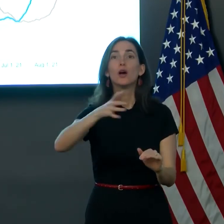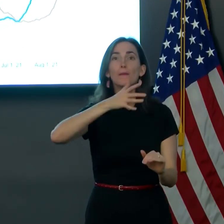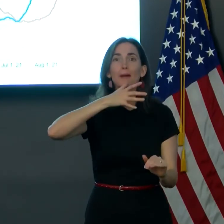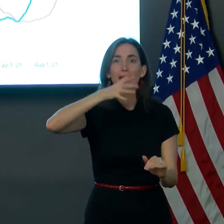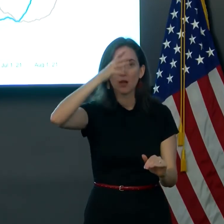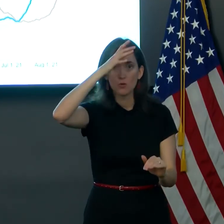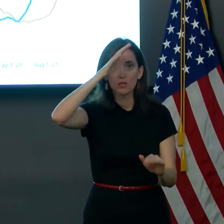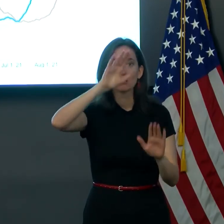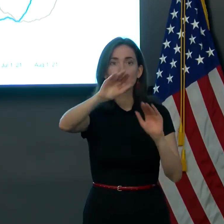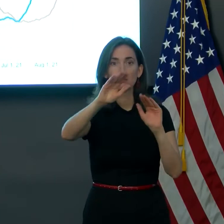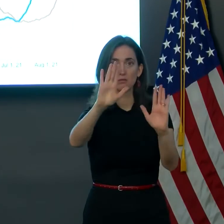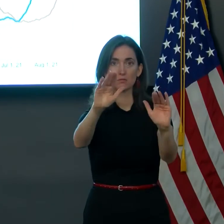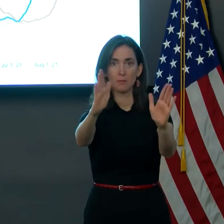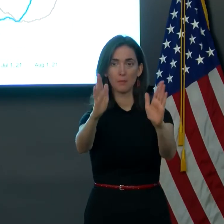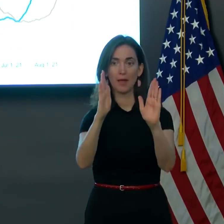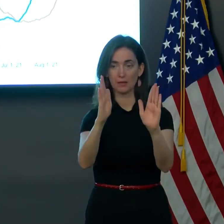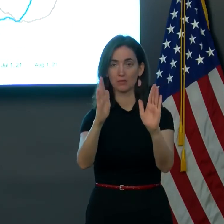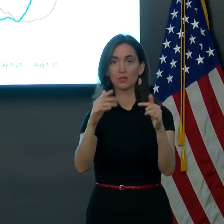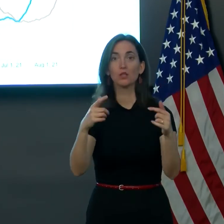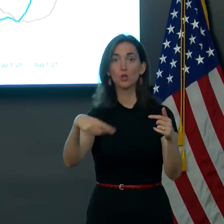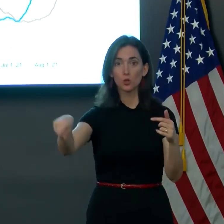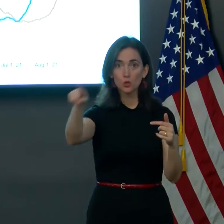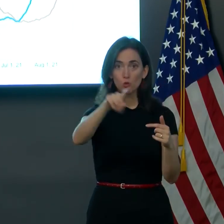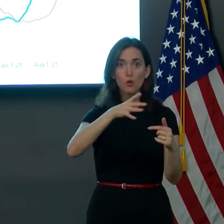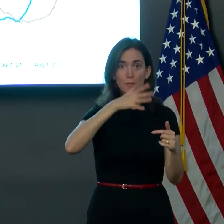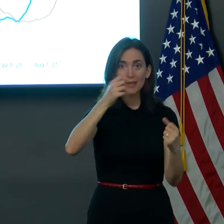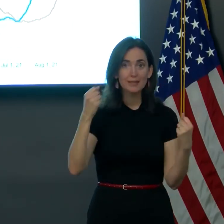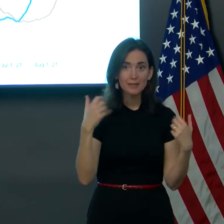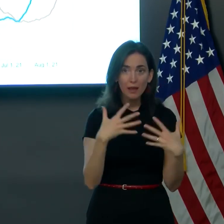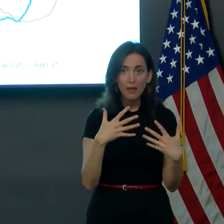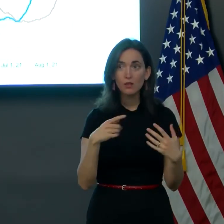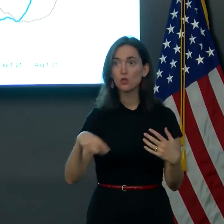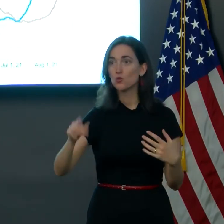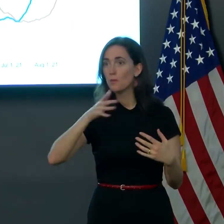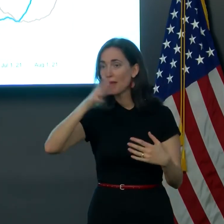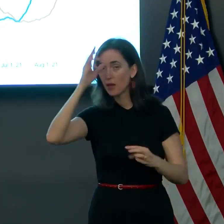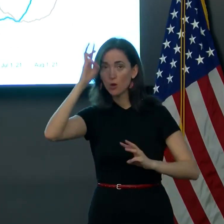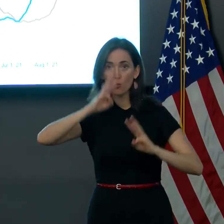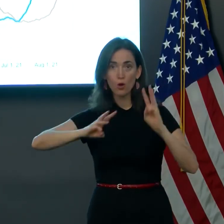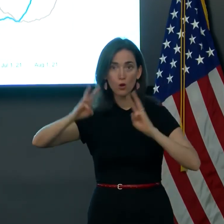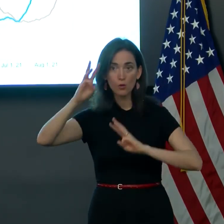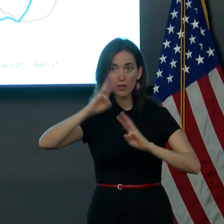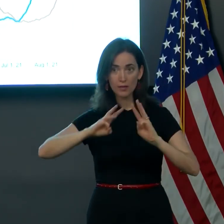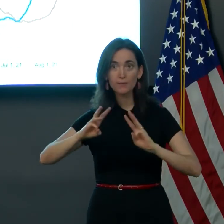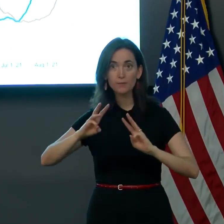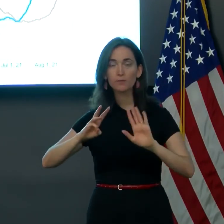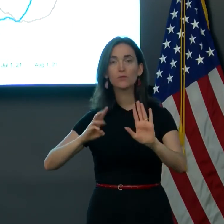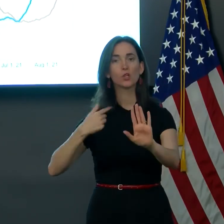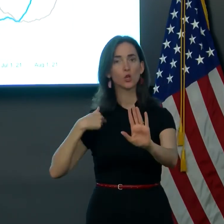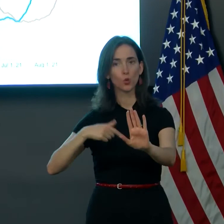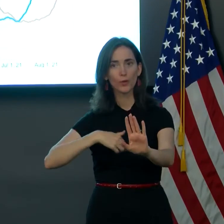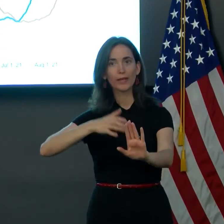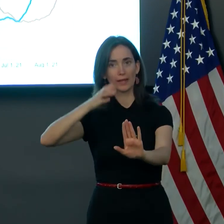who are scared, the parents who are worried. We hear you.